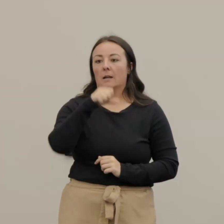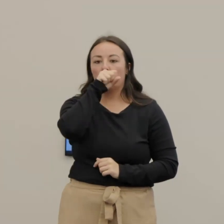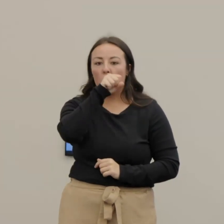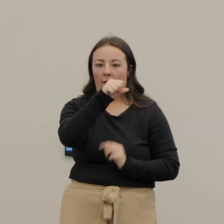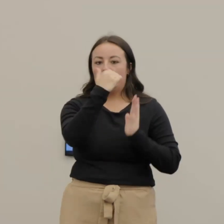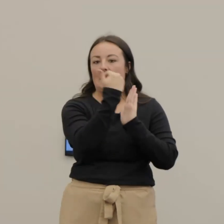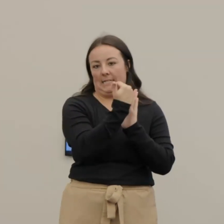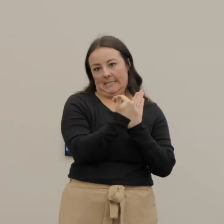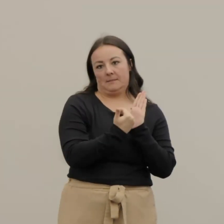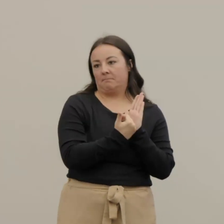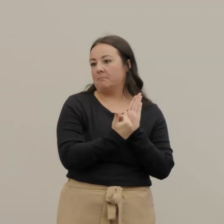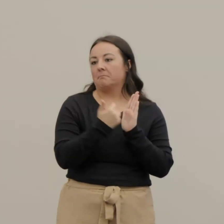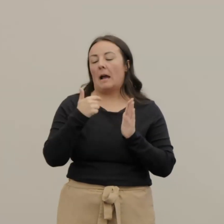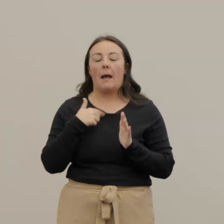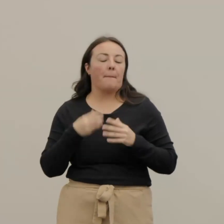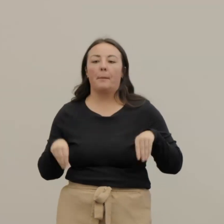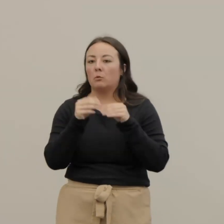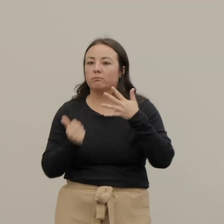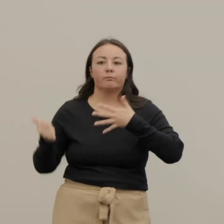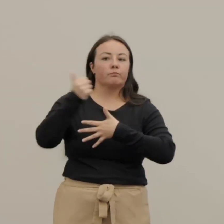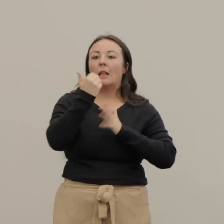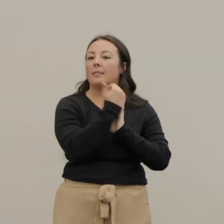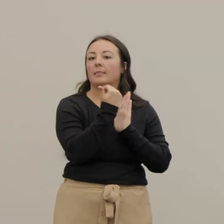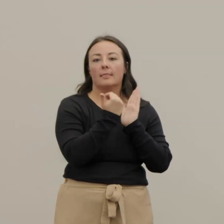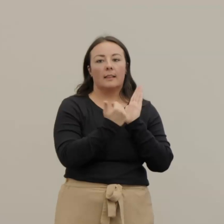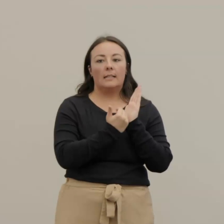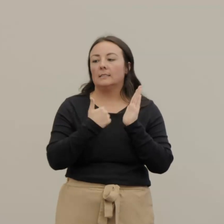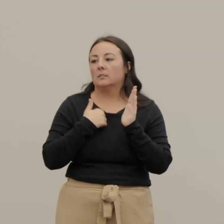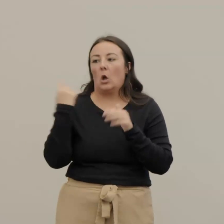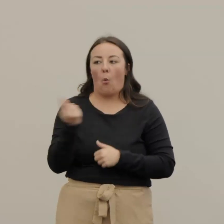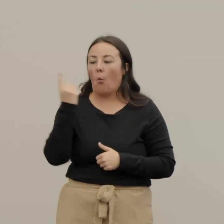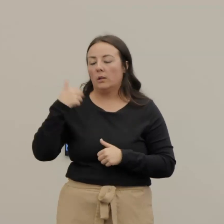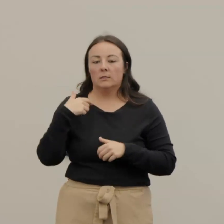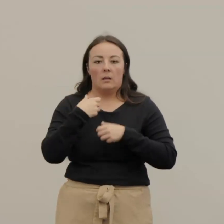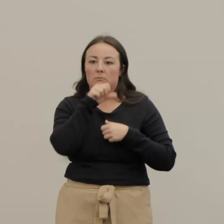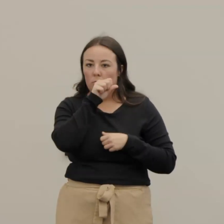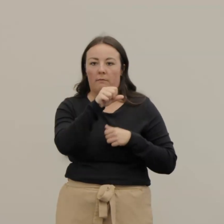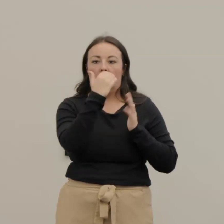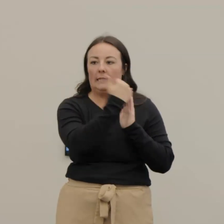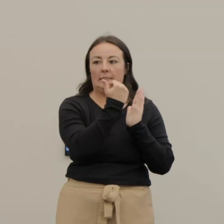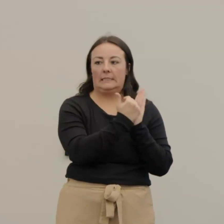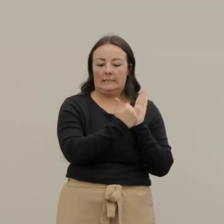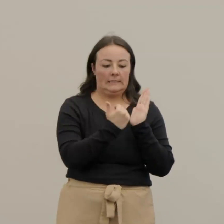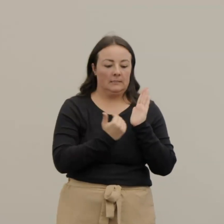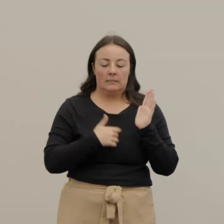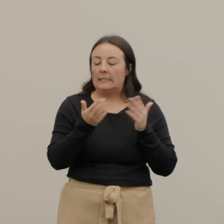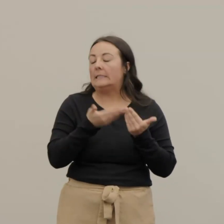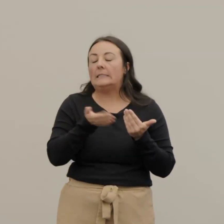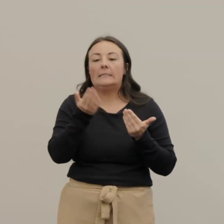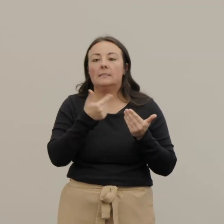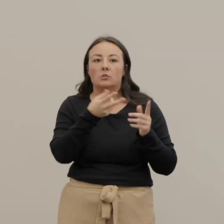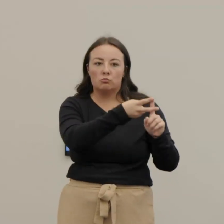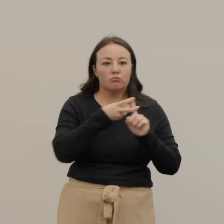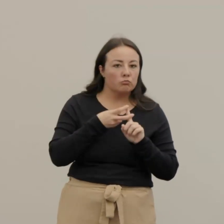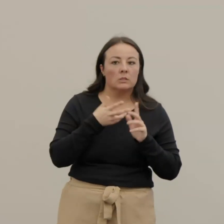girl on the planet. I'm working on lists in WCAG 3 right now. I love them. Easy to